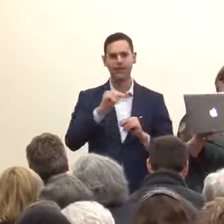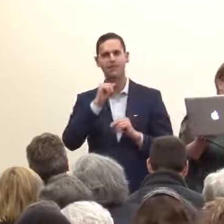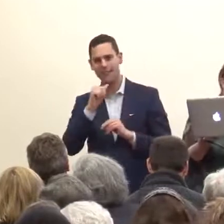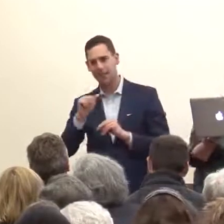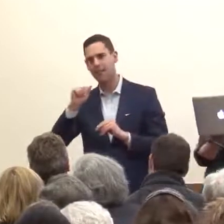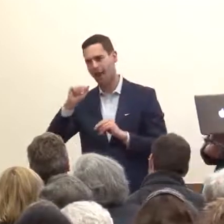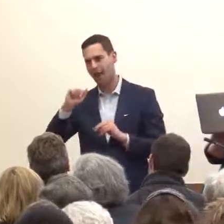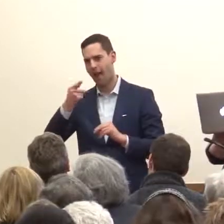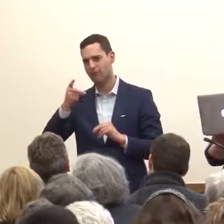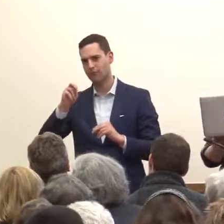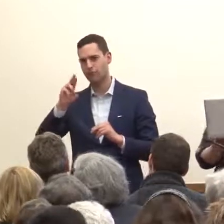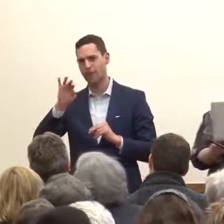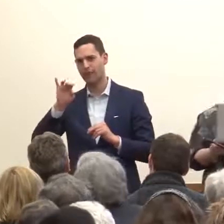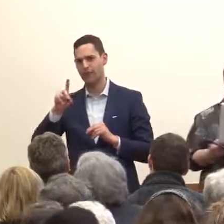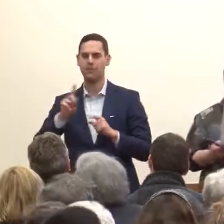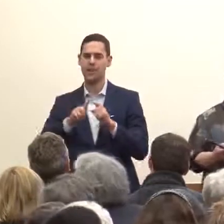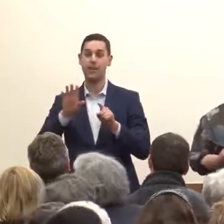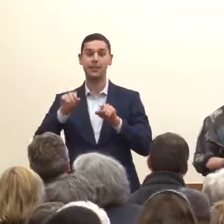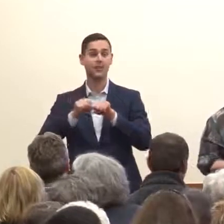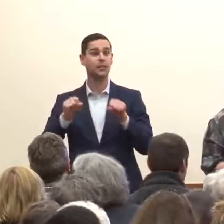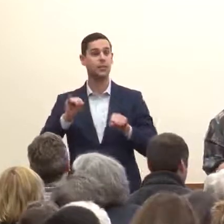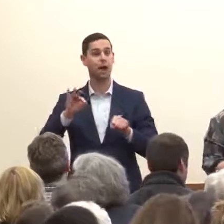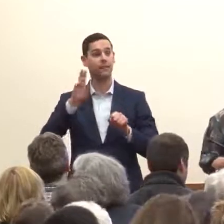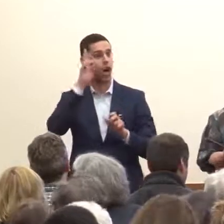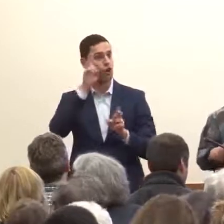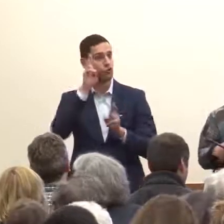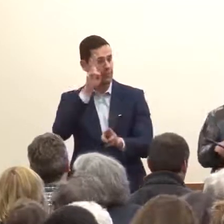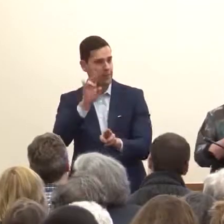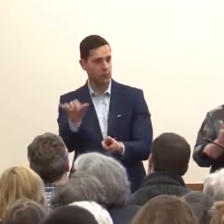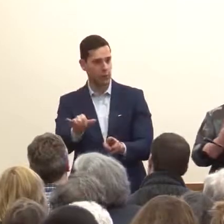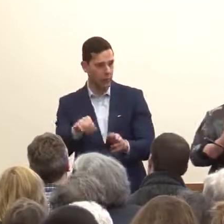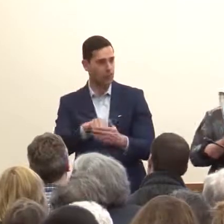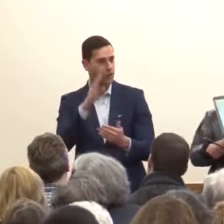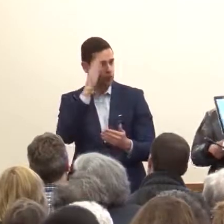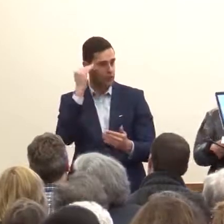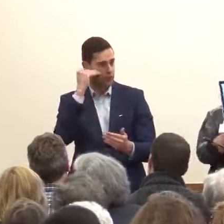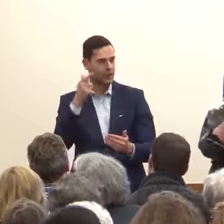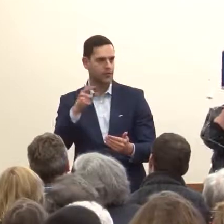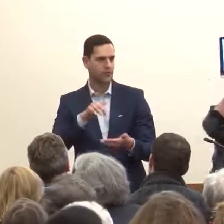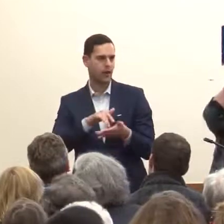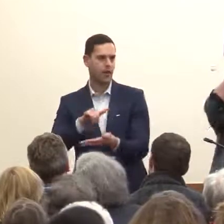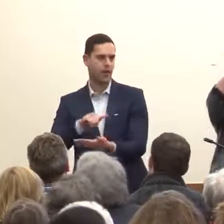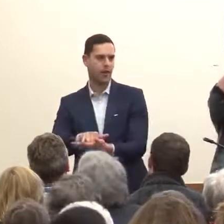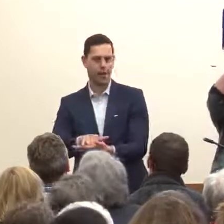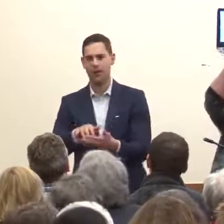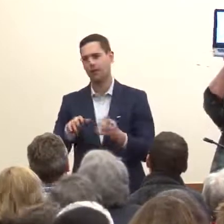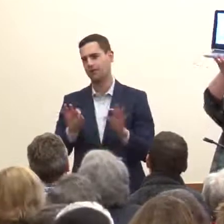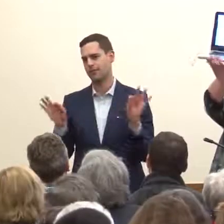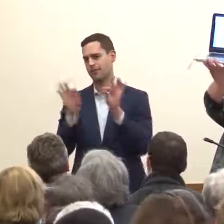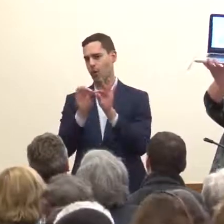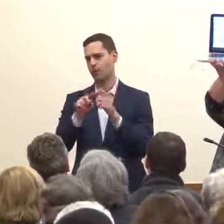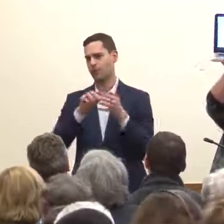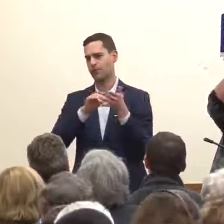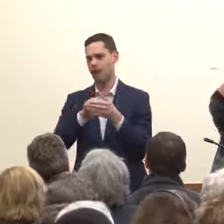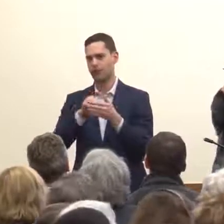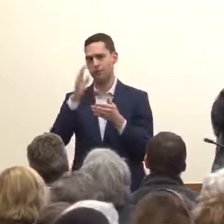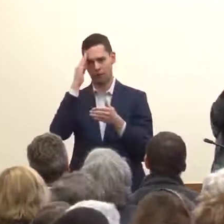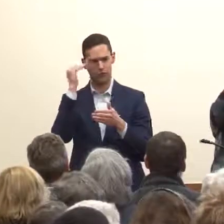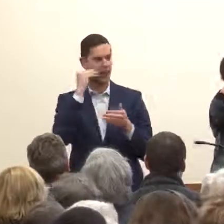that in Japanese too, but if you're studying Korean, it's better to study such things in Korean.